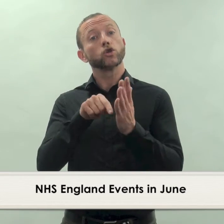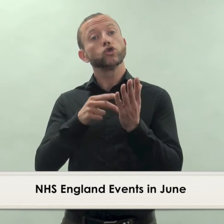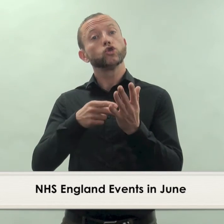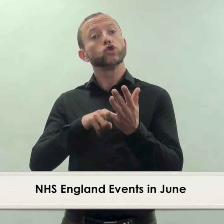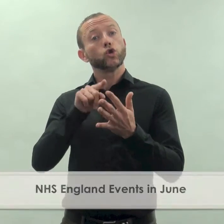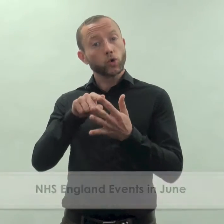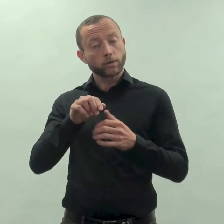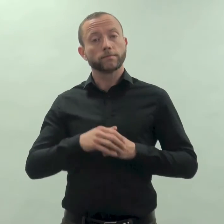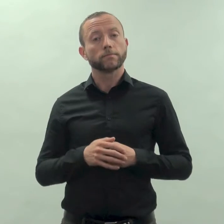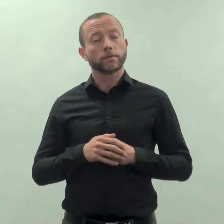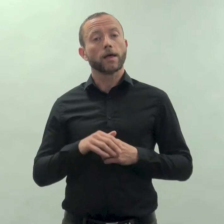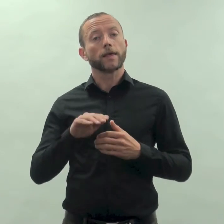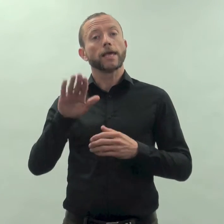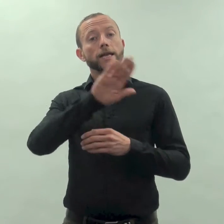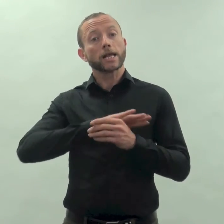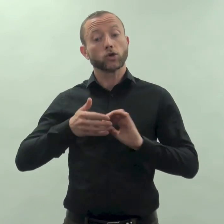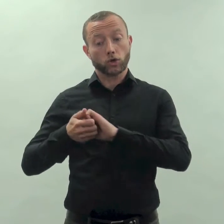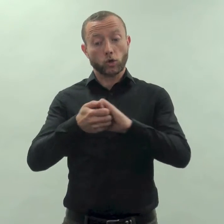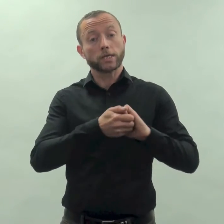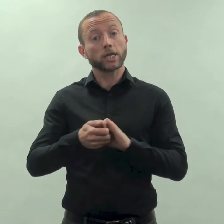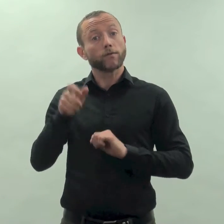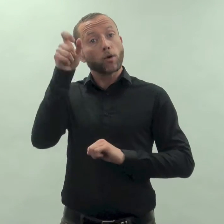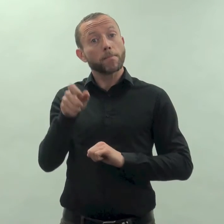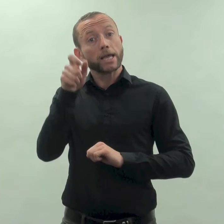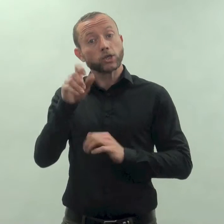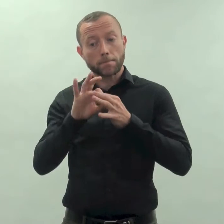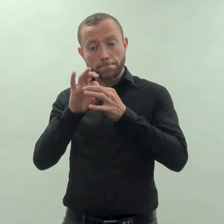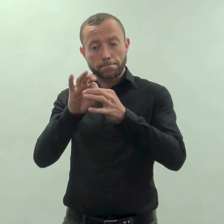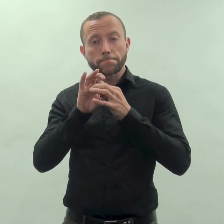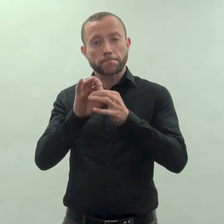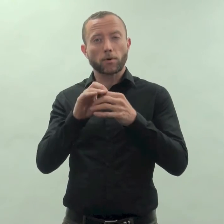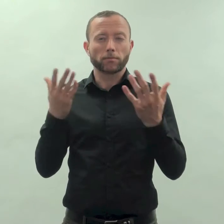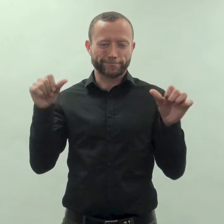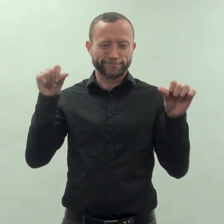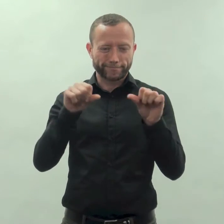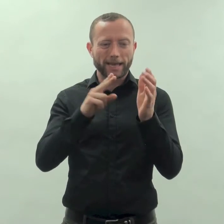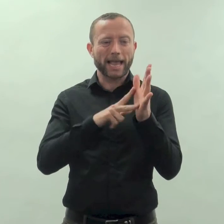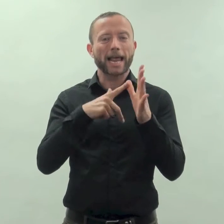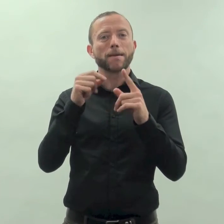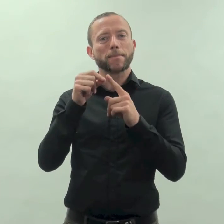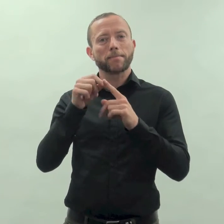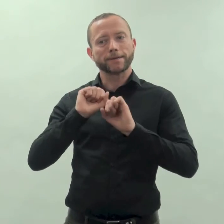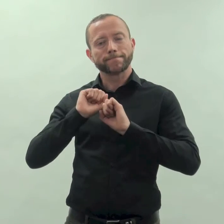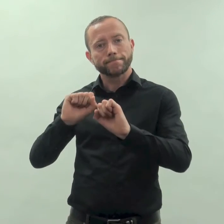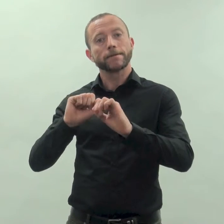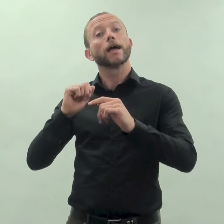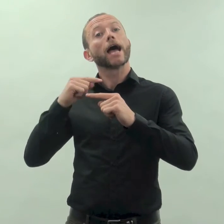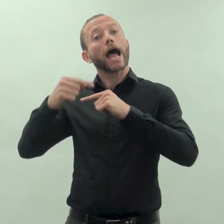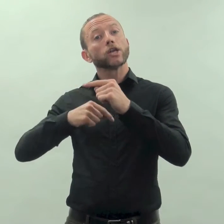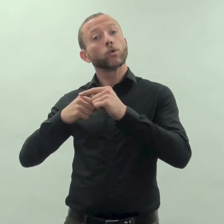Participation, NAPP, will hold its annual conference on the 11th of June 2016 in